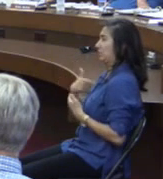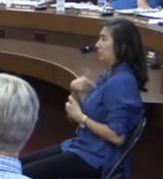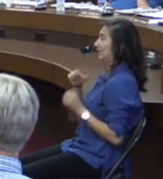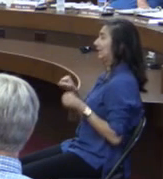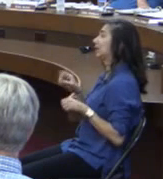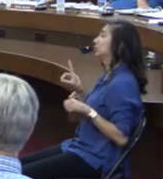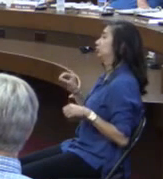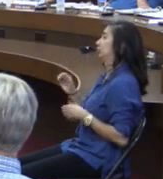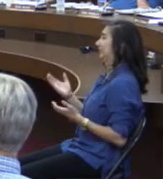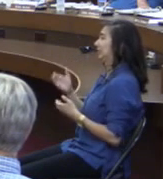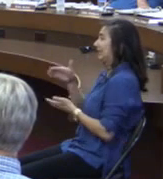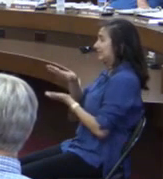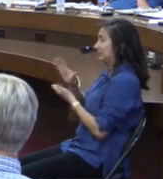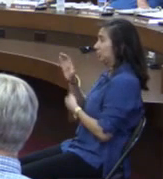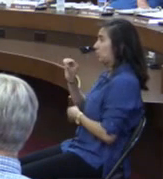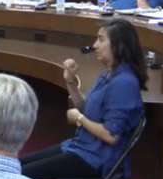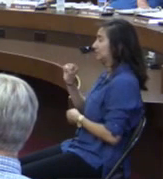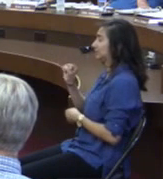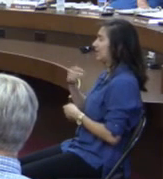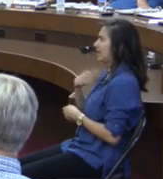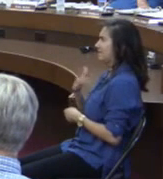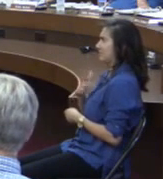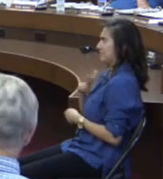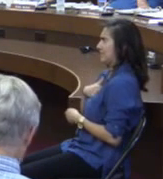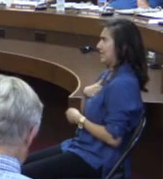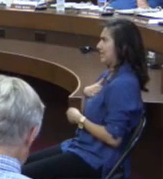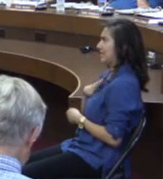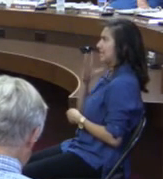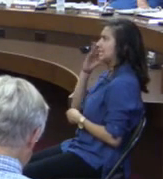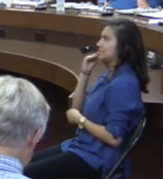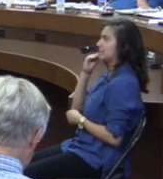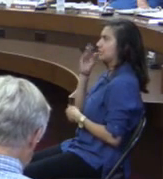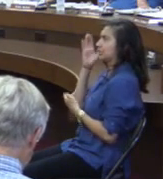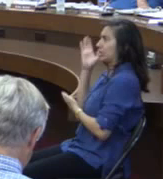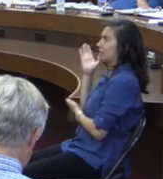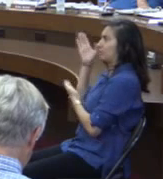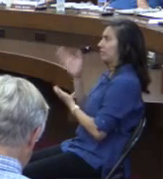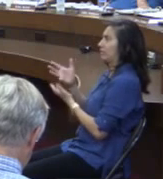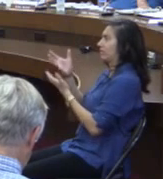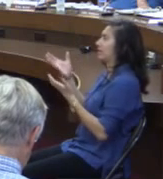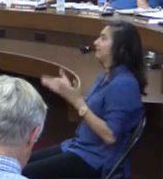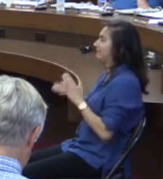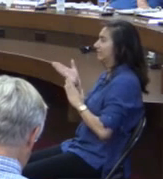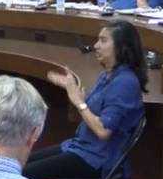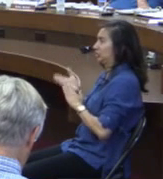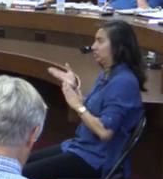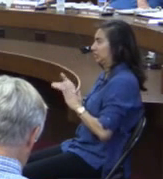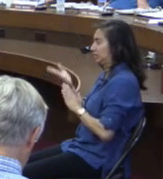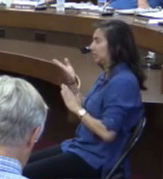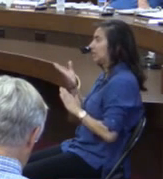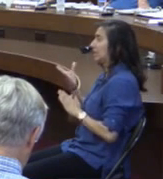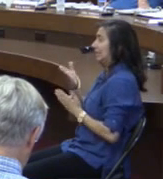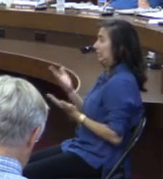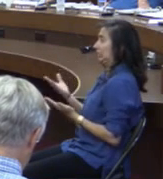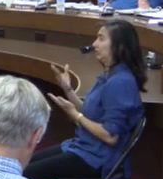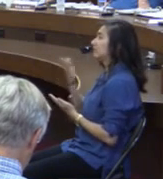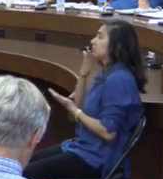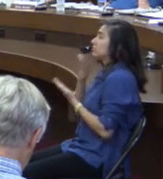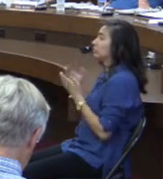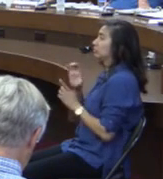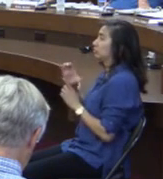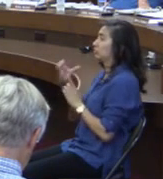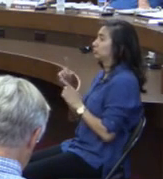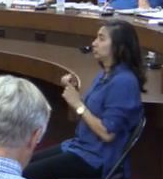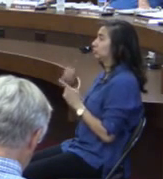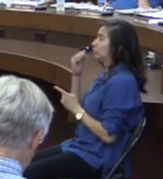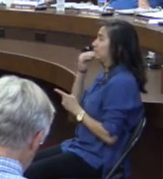school. I feel that in my past I can bring a high level of efficiency and just a great culture